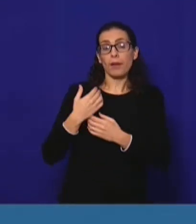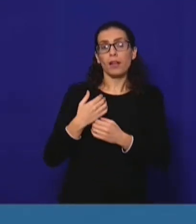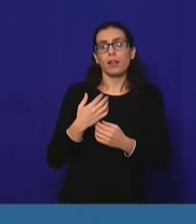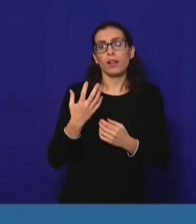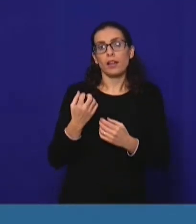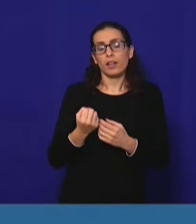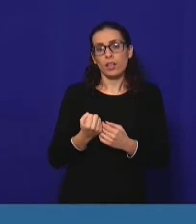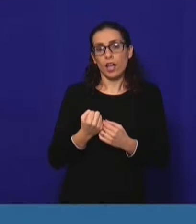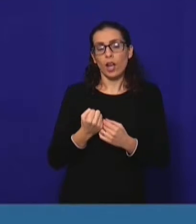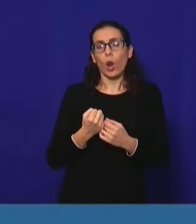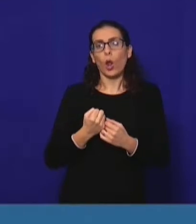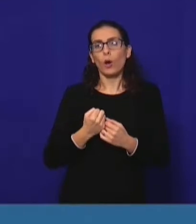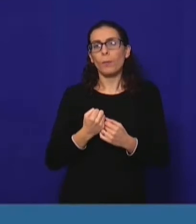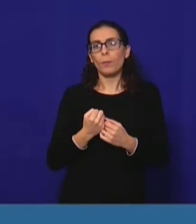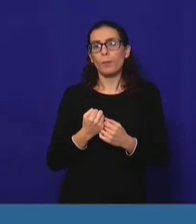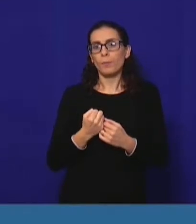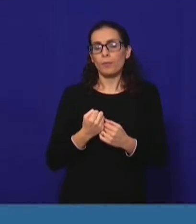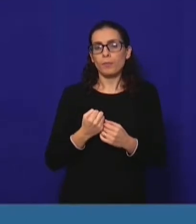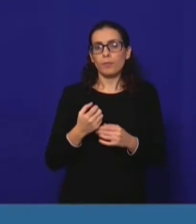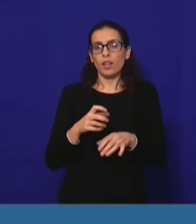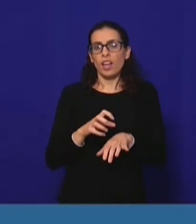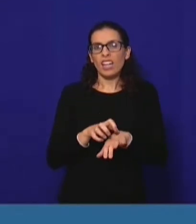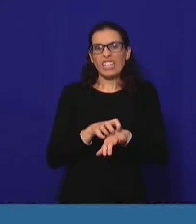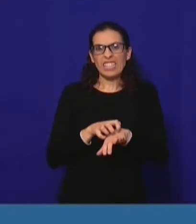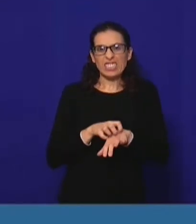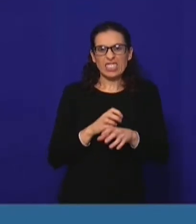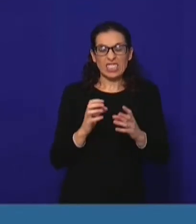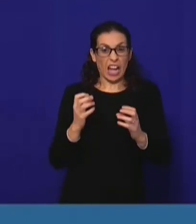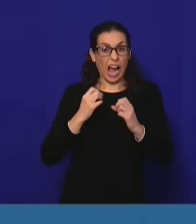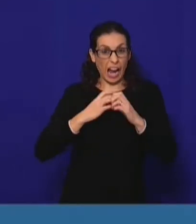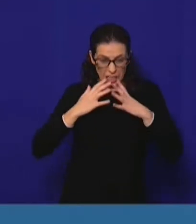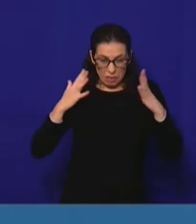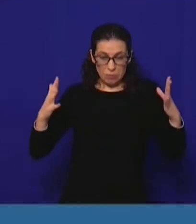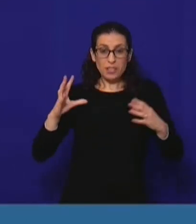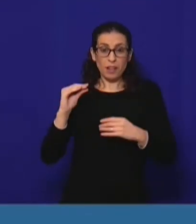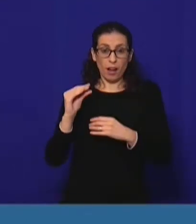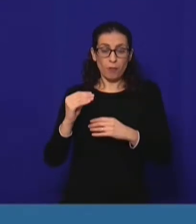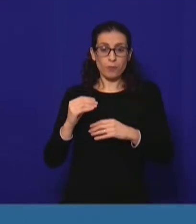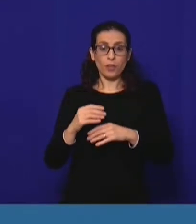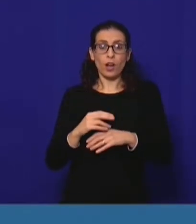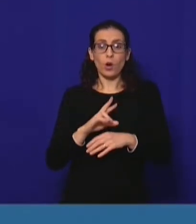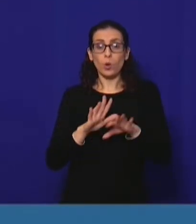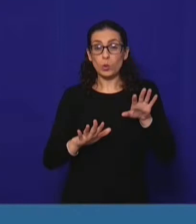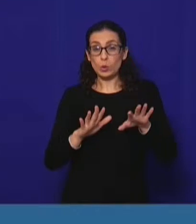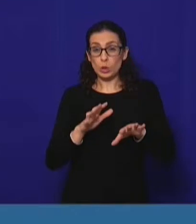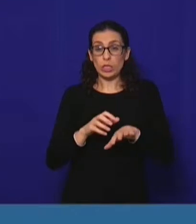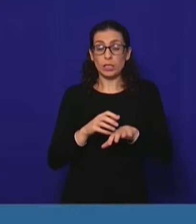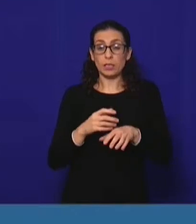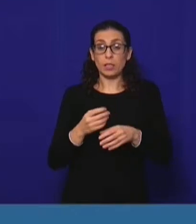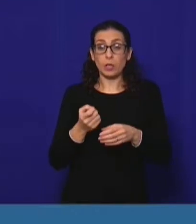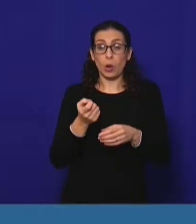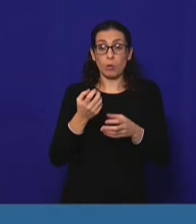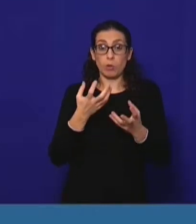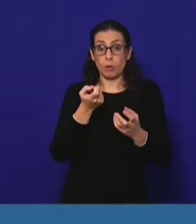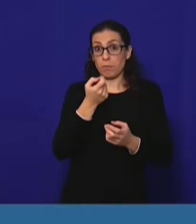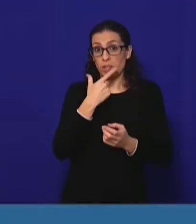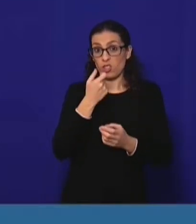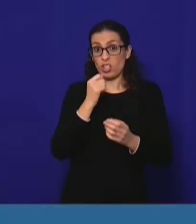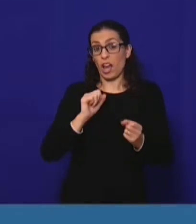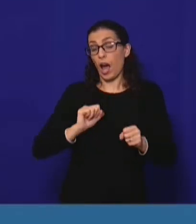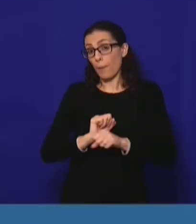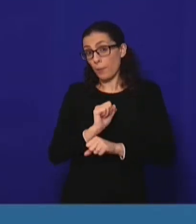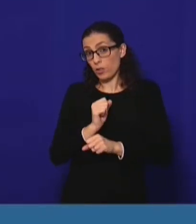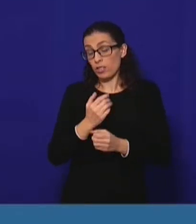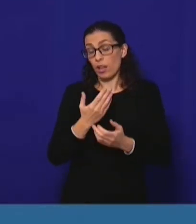la anaphylaxis, jiġifieri jkun hemm reazzjoni qawwija ħafna u li tant inti ikollok bżonn tieħu ċertu mediċini apposta jew inkella